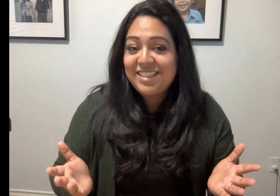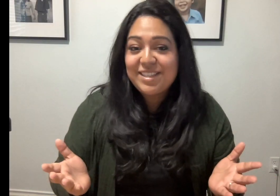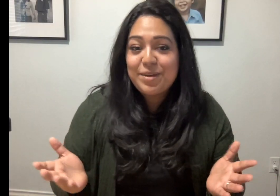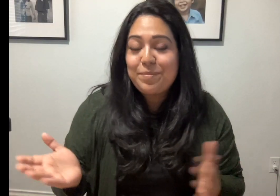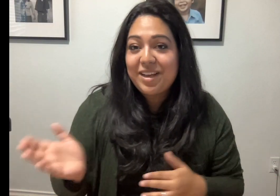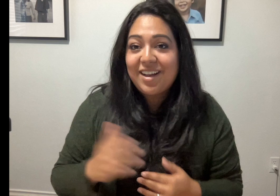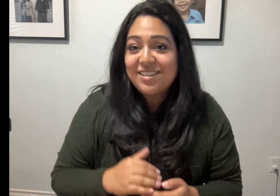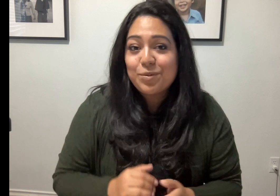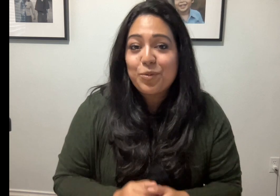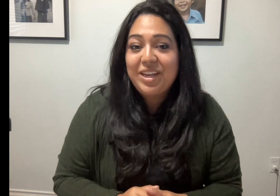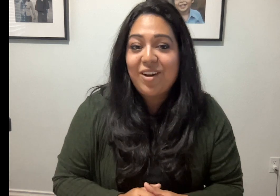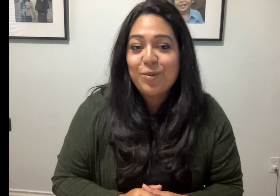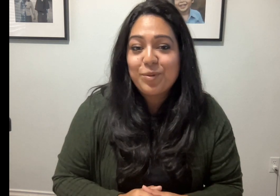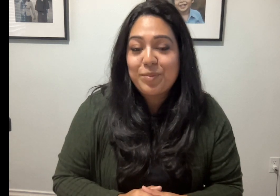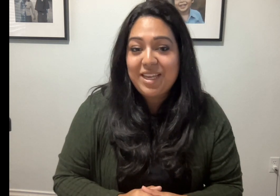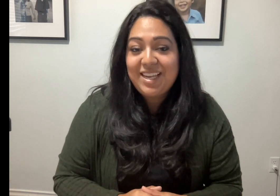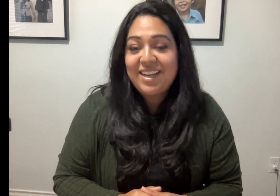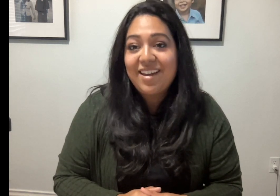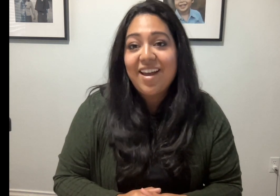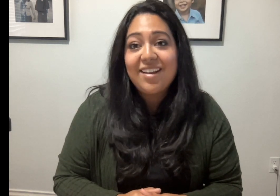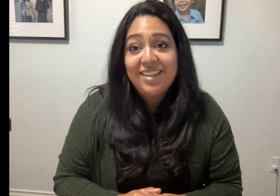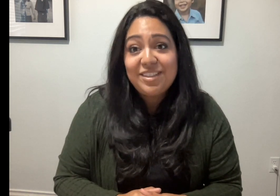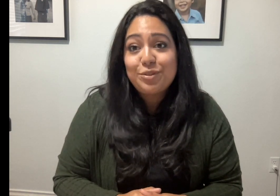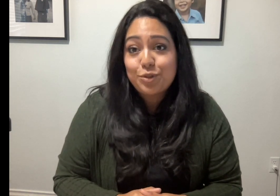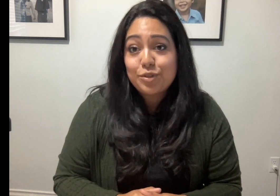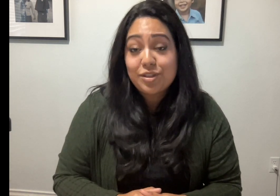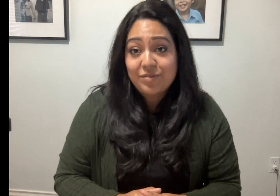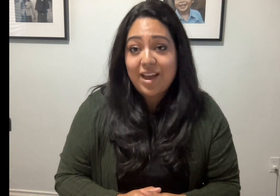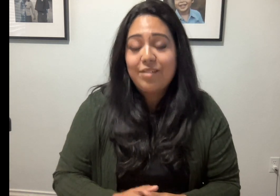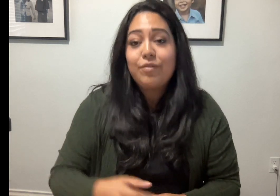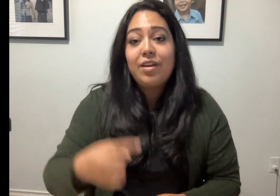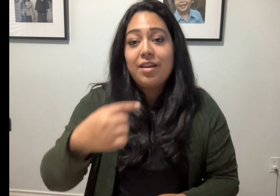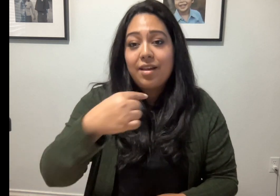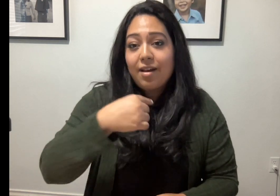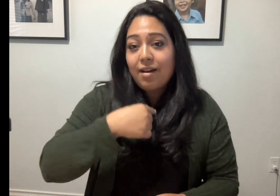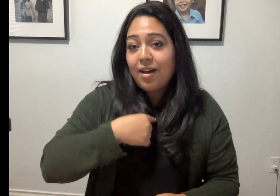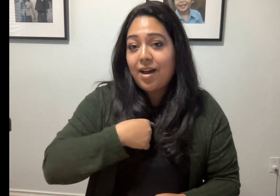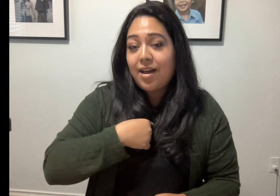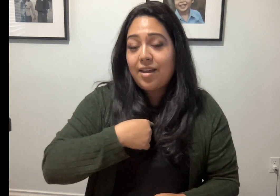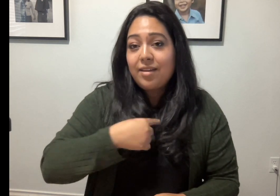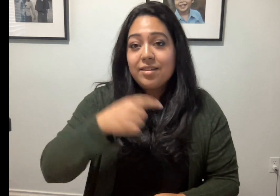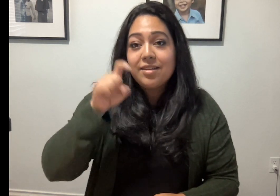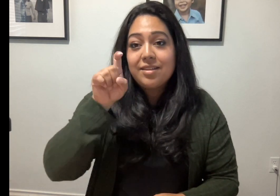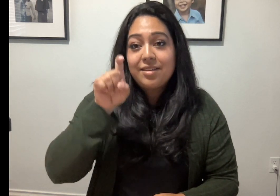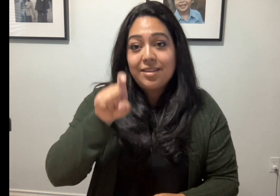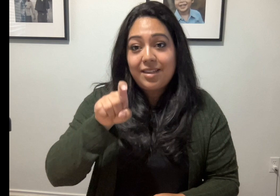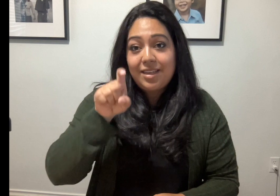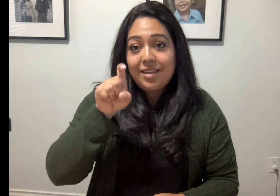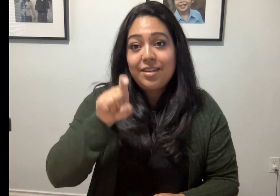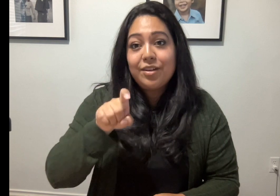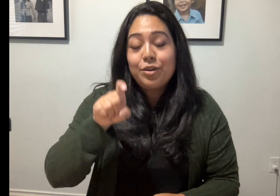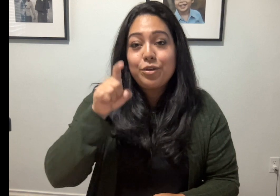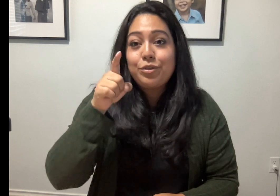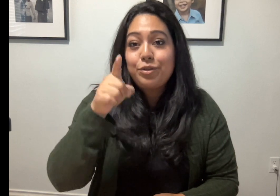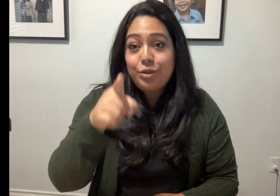easy because we are repeating it. I need you to survive. I need